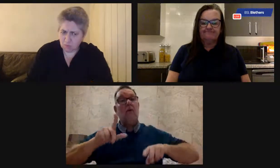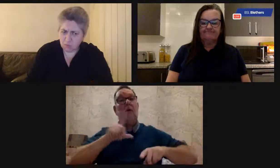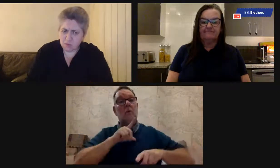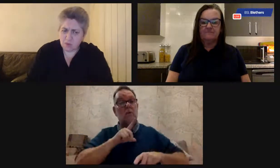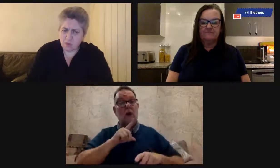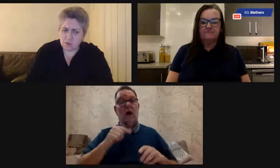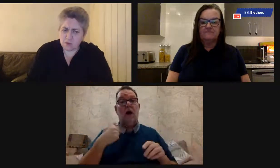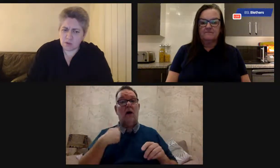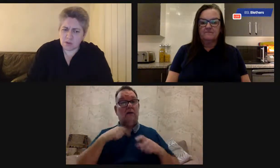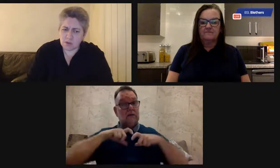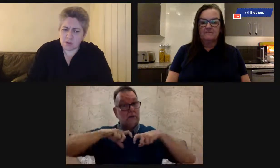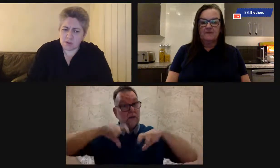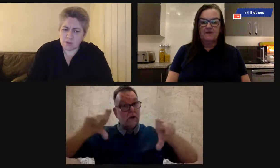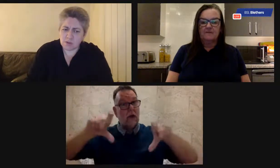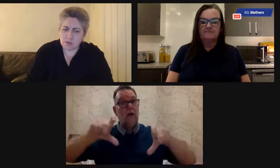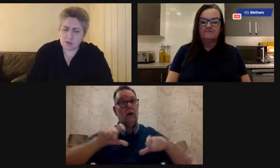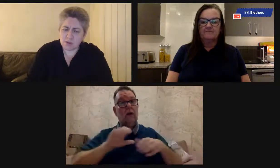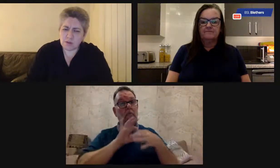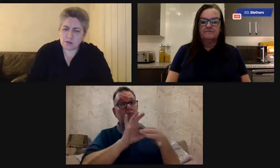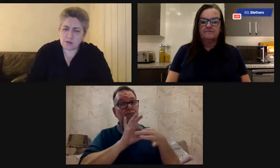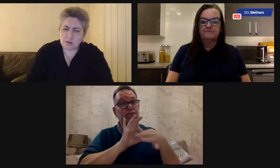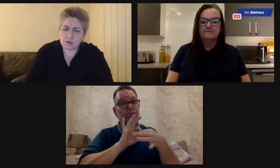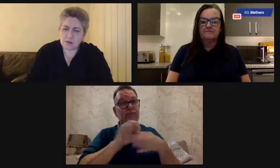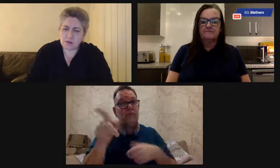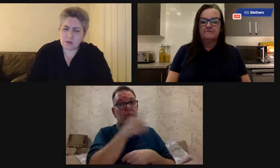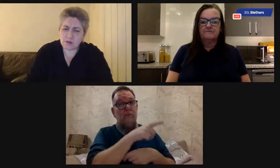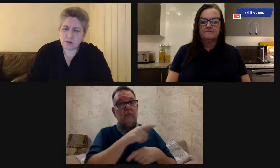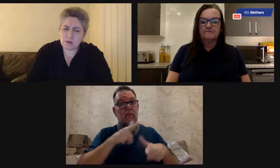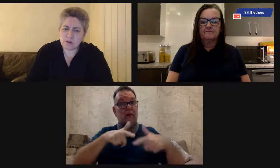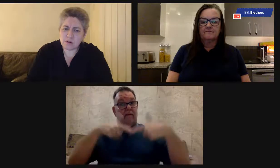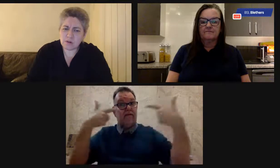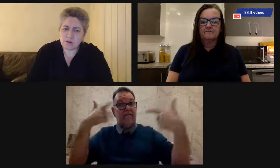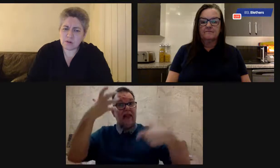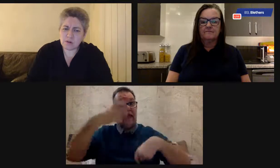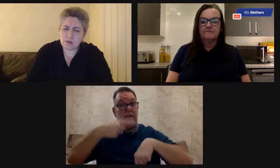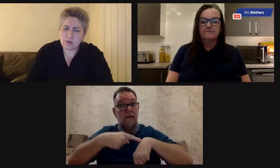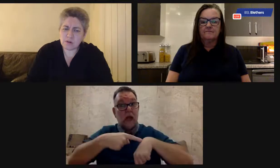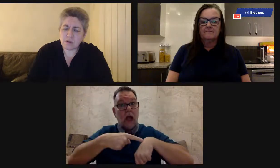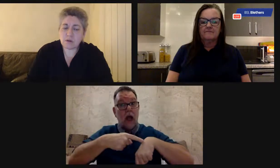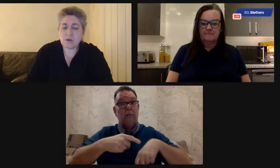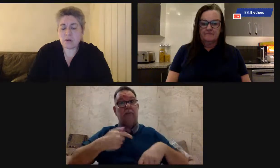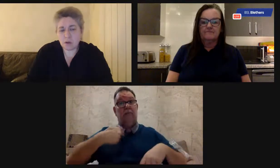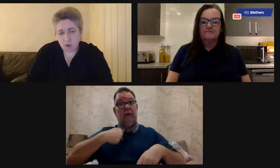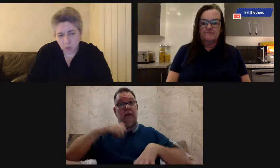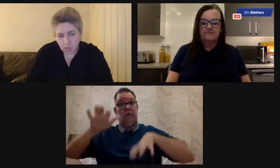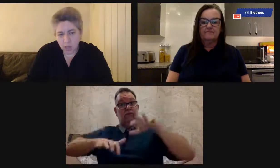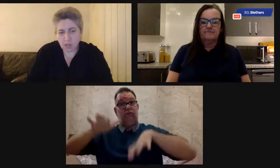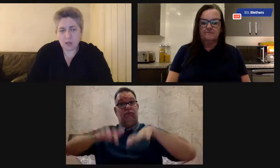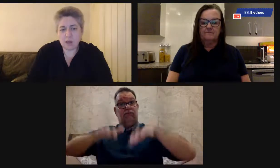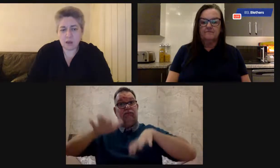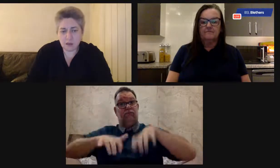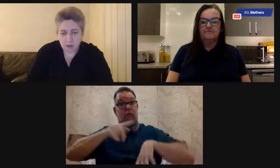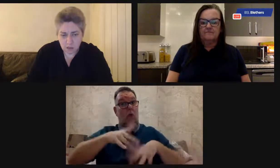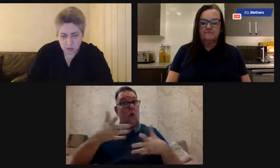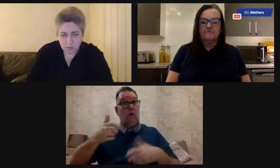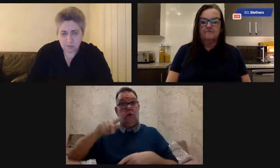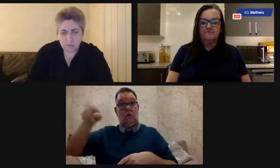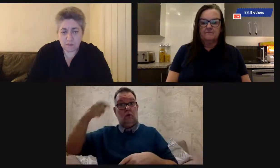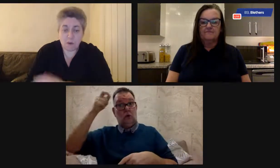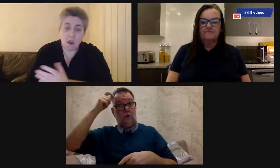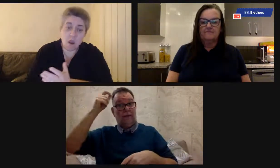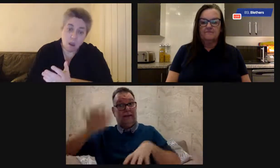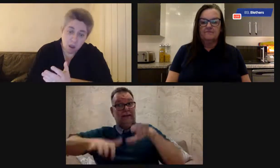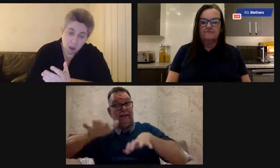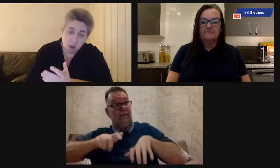more smart, but I still have, use FaceTime a lot with people. I'm not